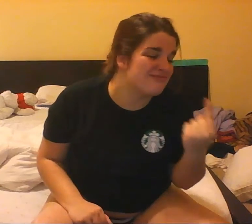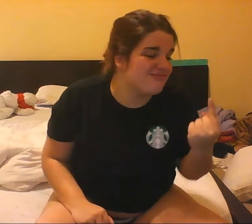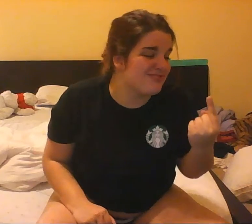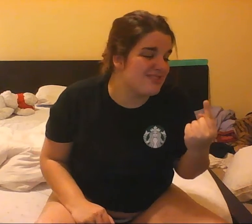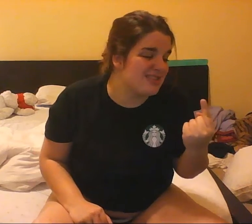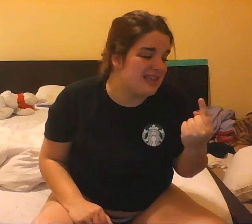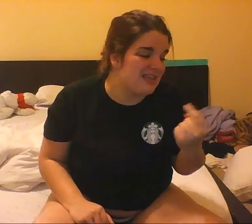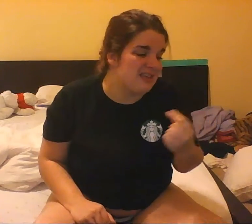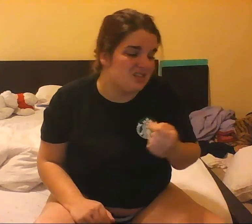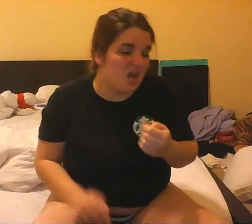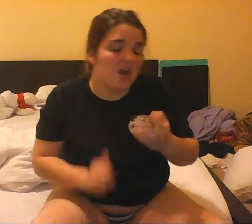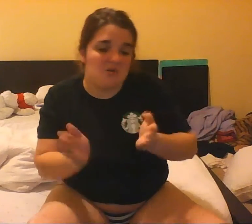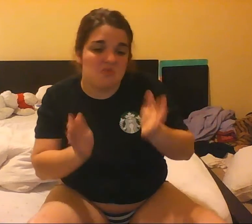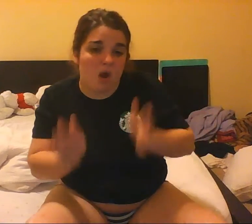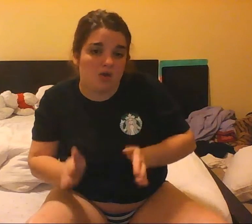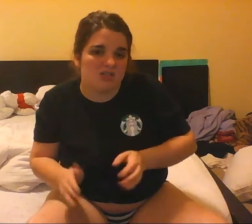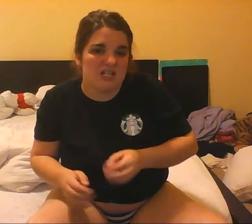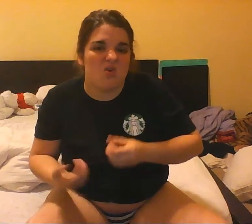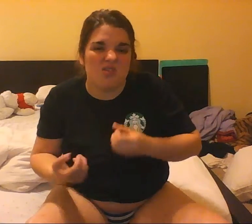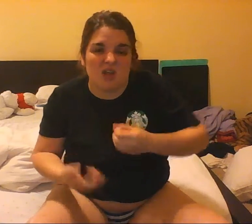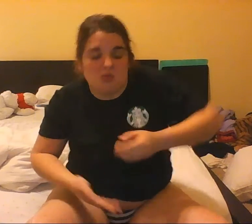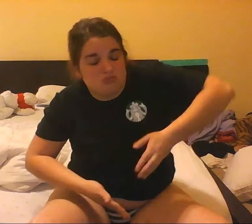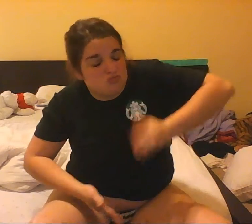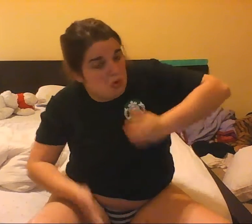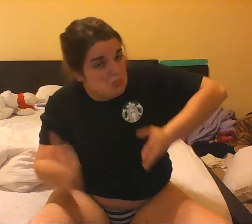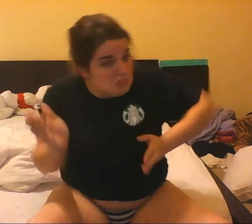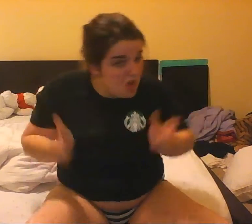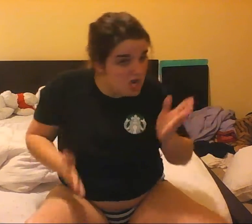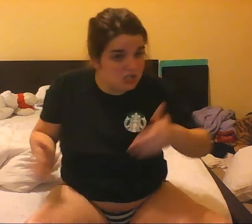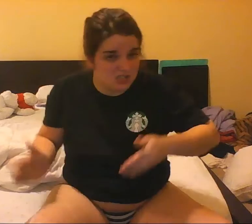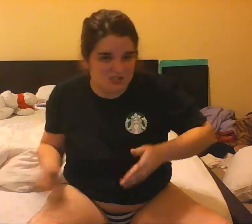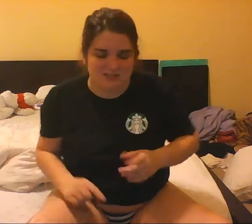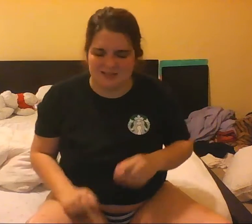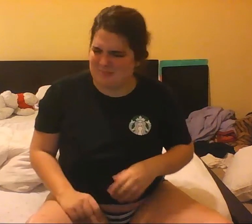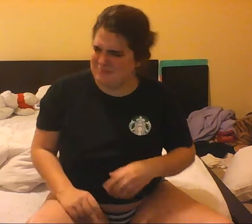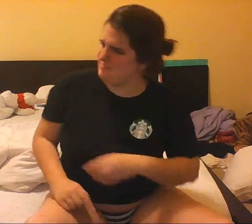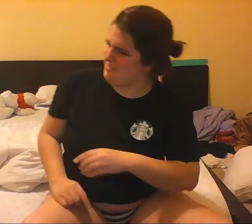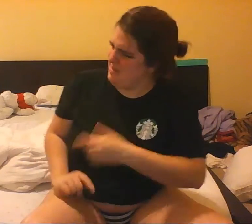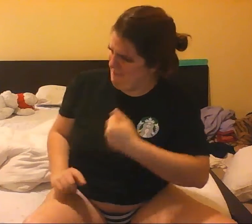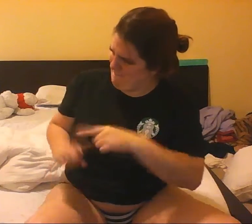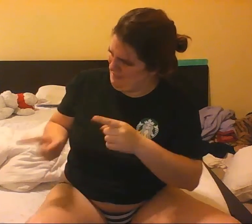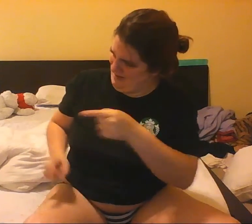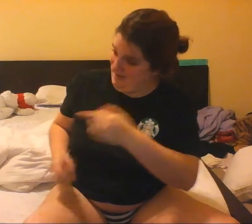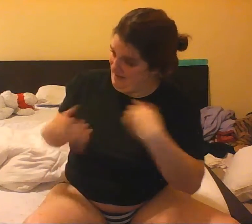robot butler. He does. But I guess the robot butler can only get you so far. I remember liking the robot